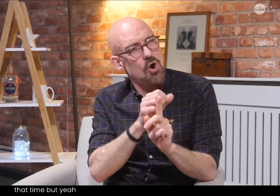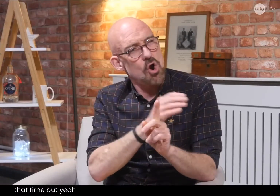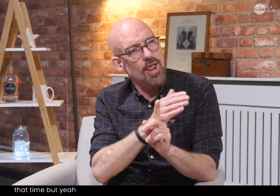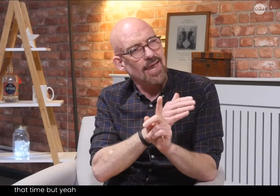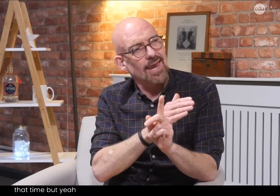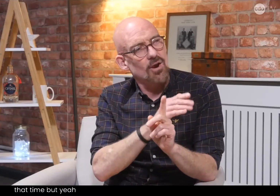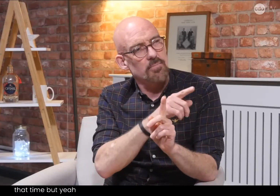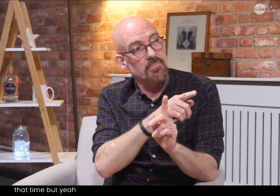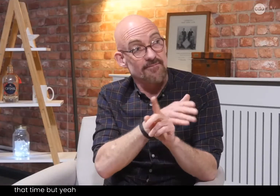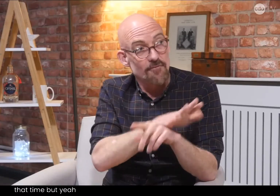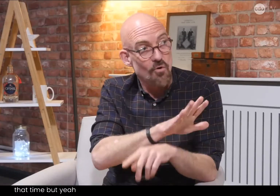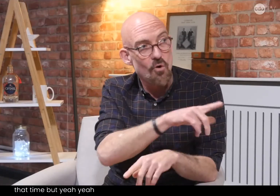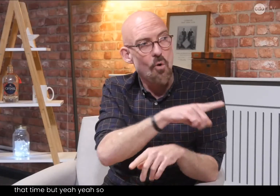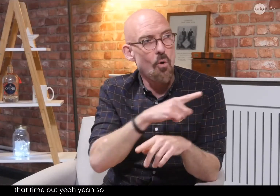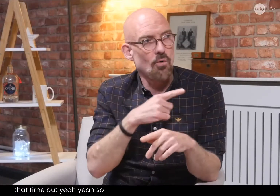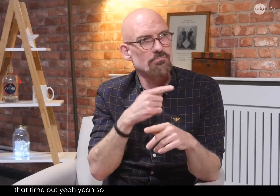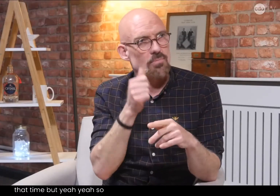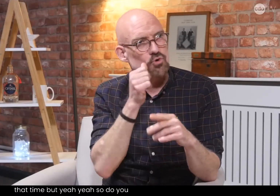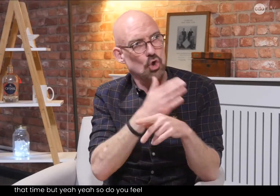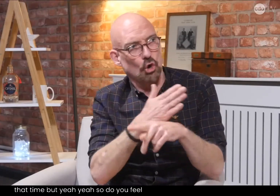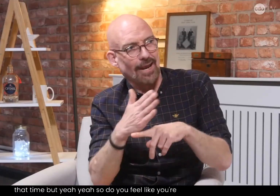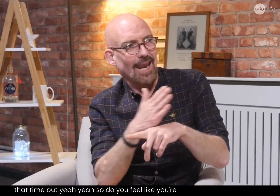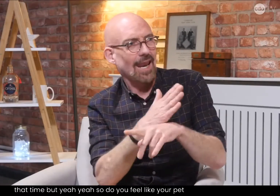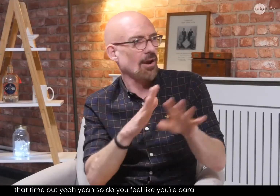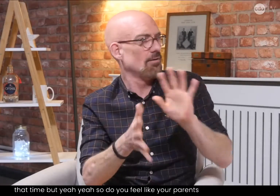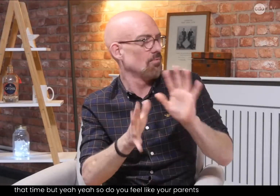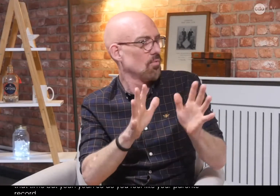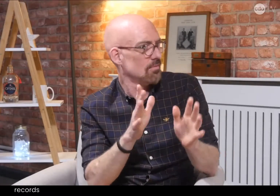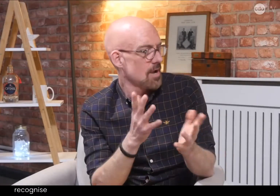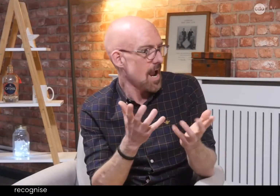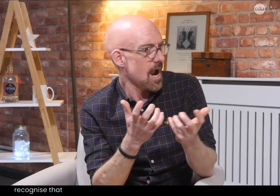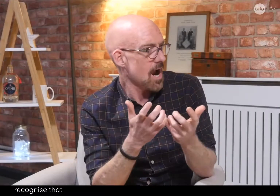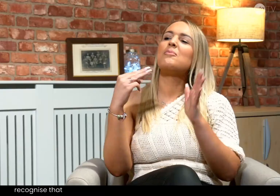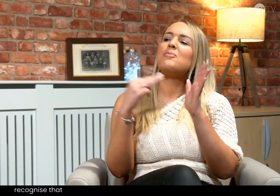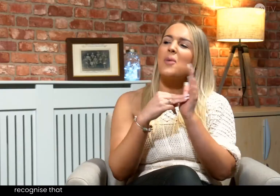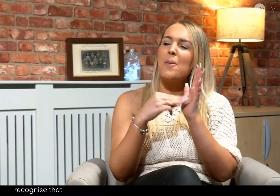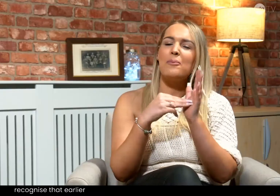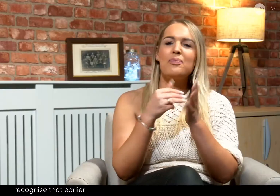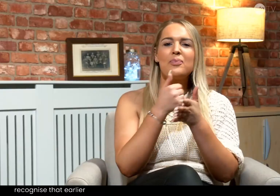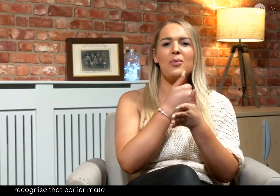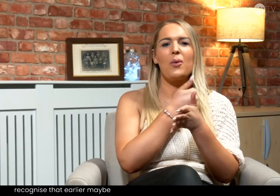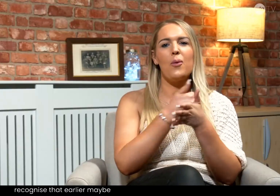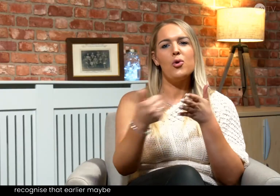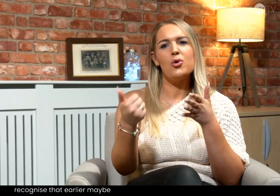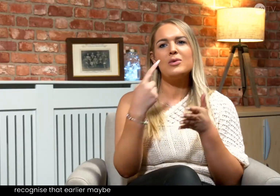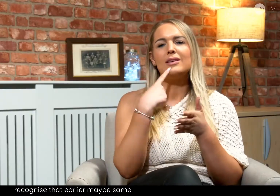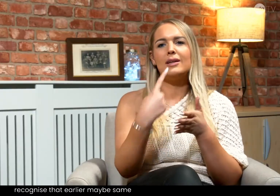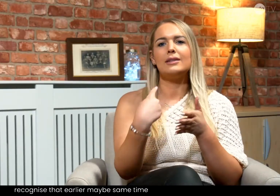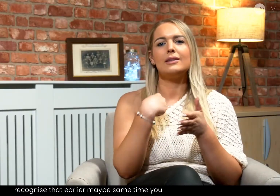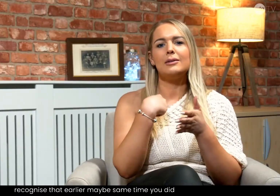So do you feel like your parents recognised that earlier, maybe at the same time you did, or did that come later?